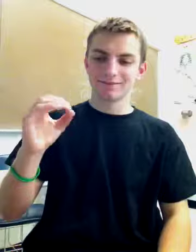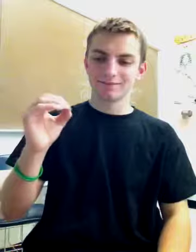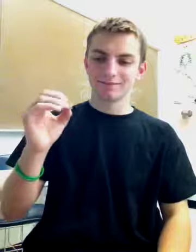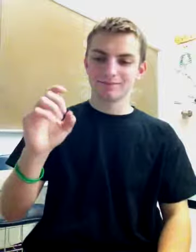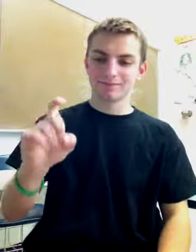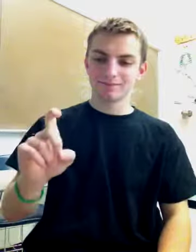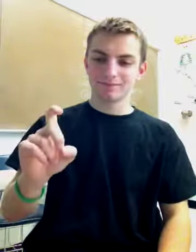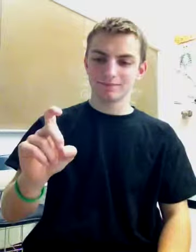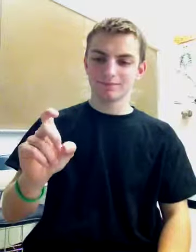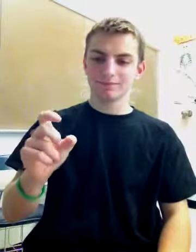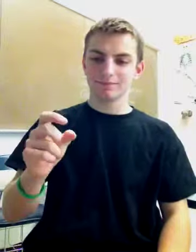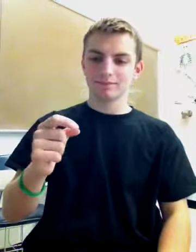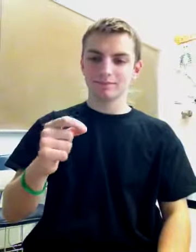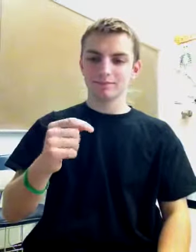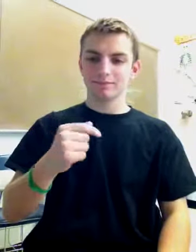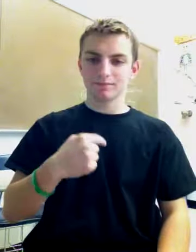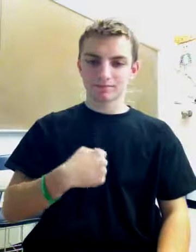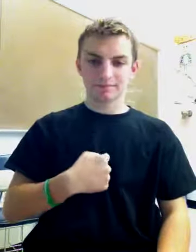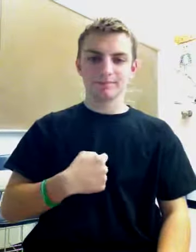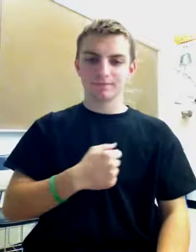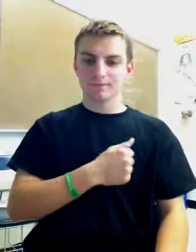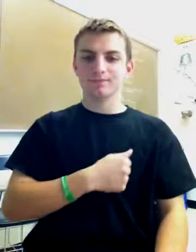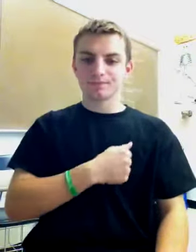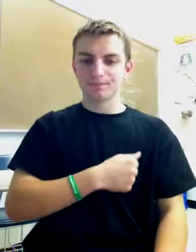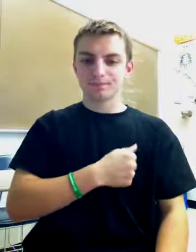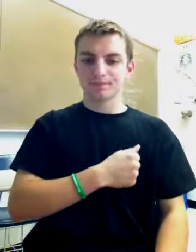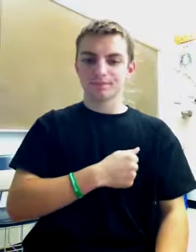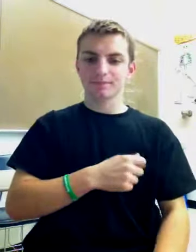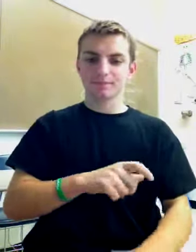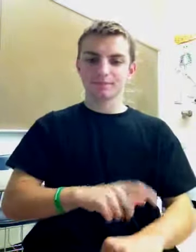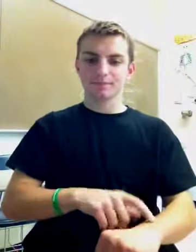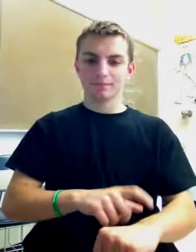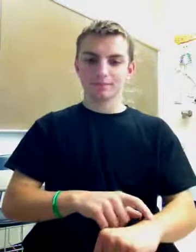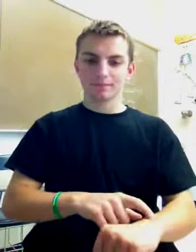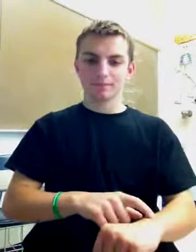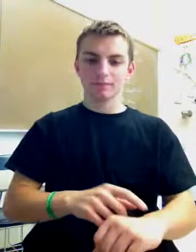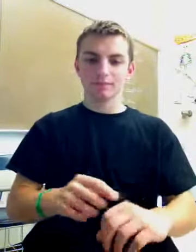I honestly think he doesn't know what contemplate means. How would I contemplate myself?